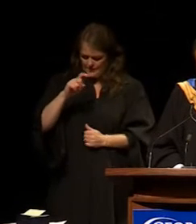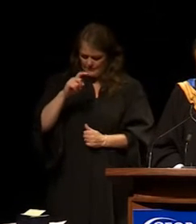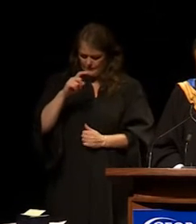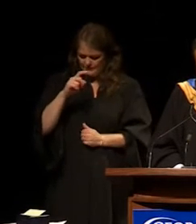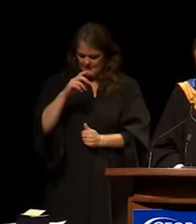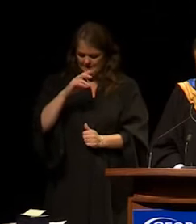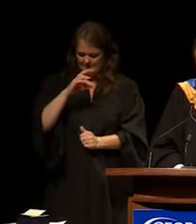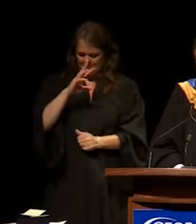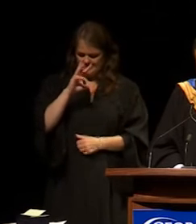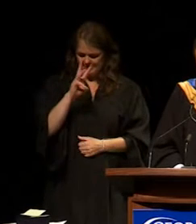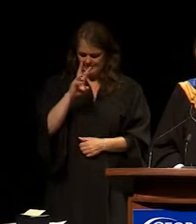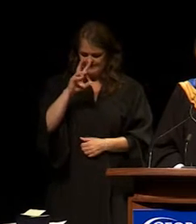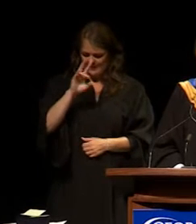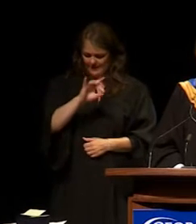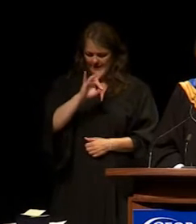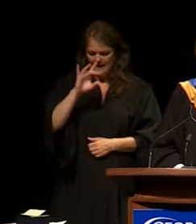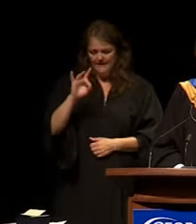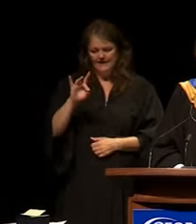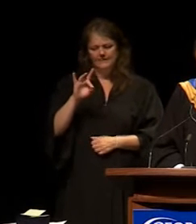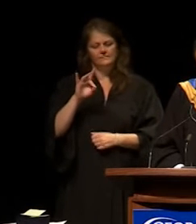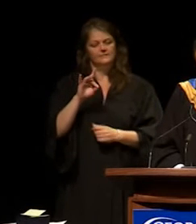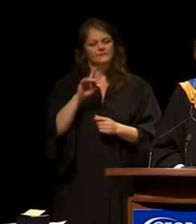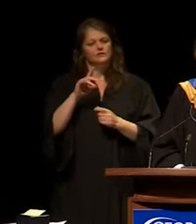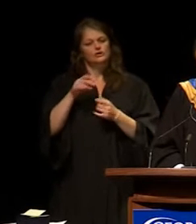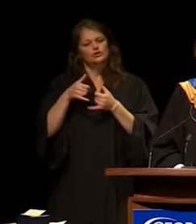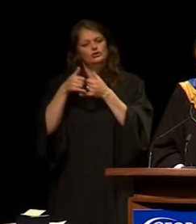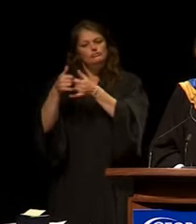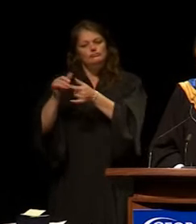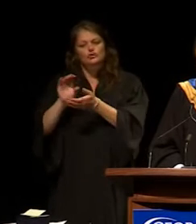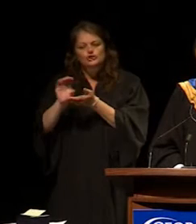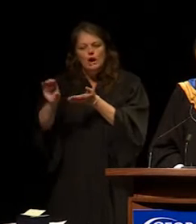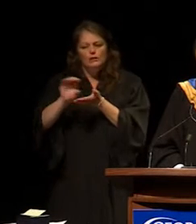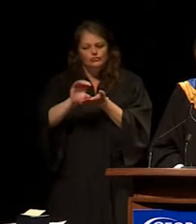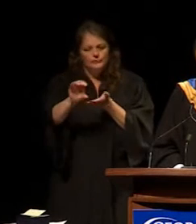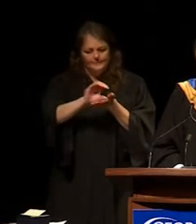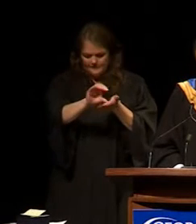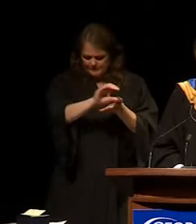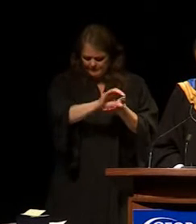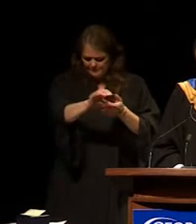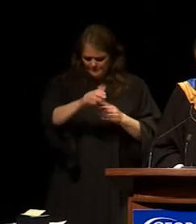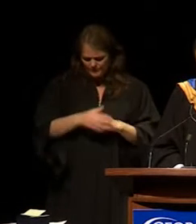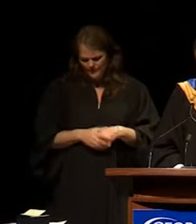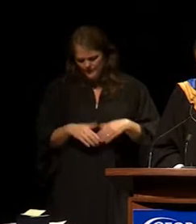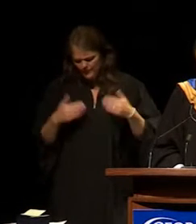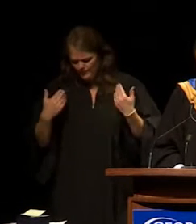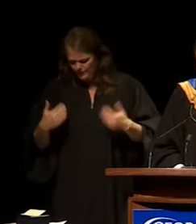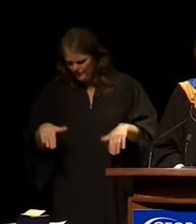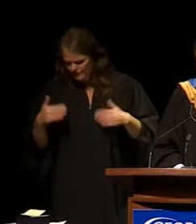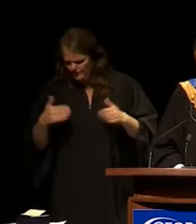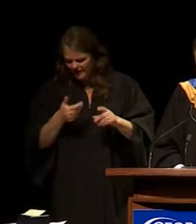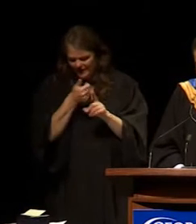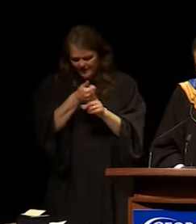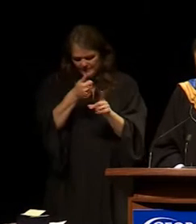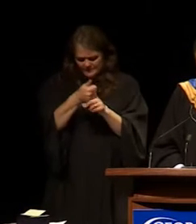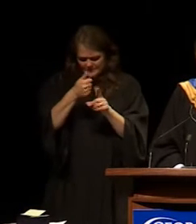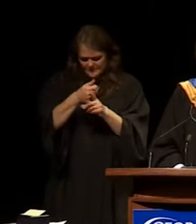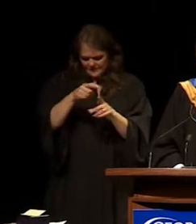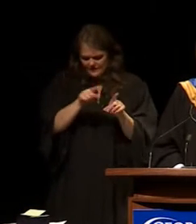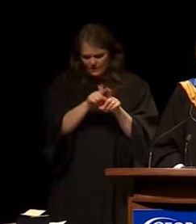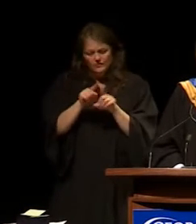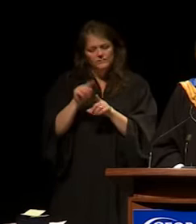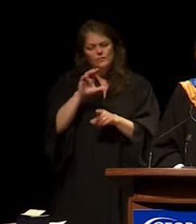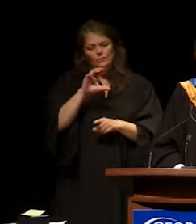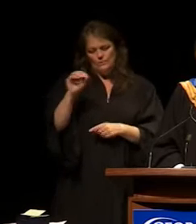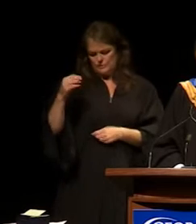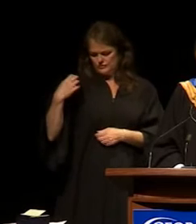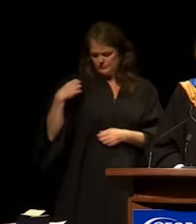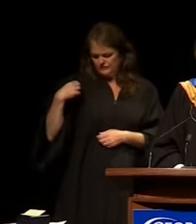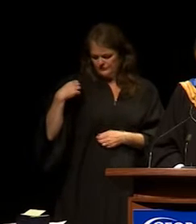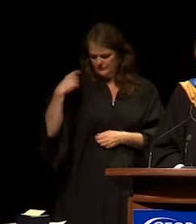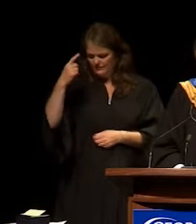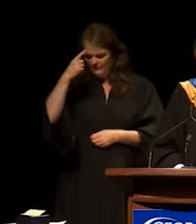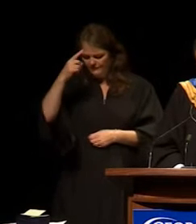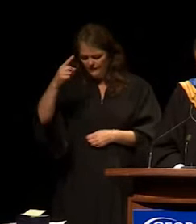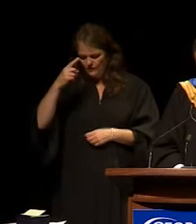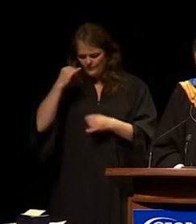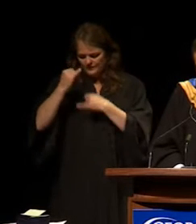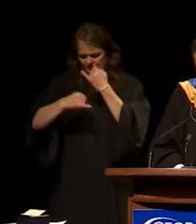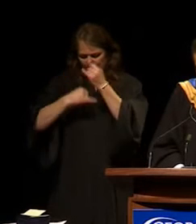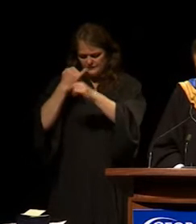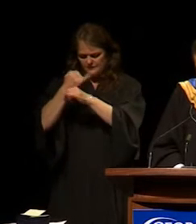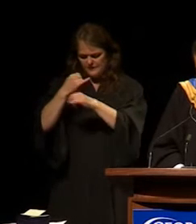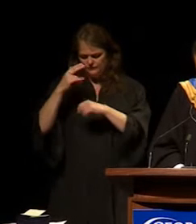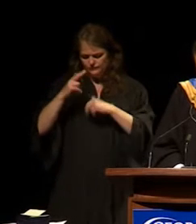the co-chair of Continental Automated Builders Association, CABA, and the president of the